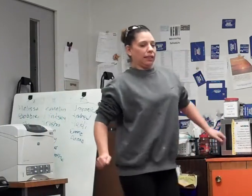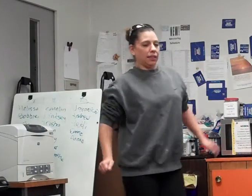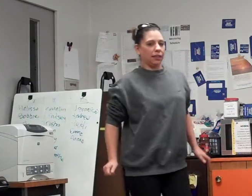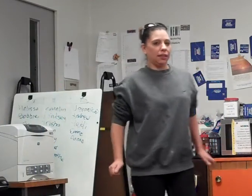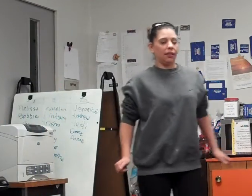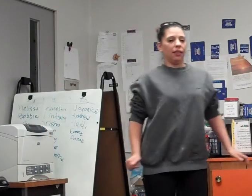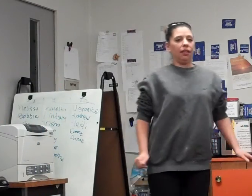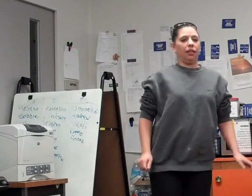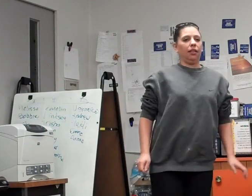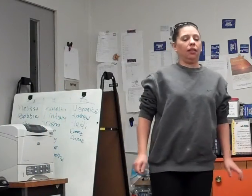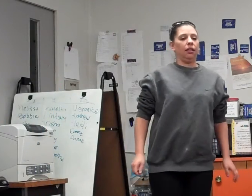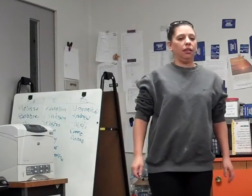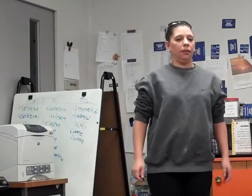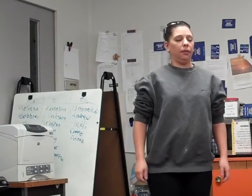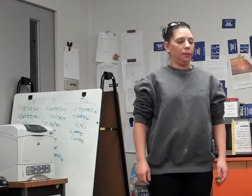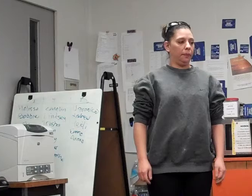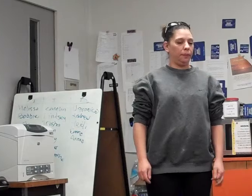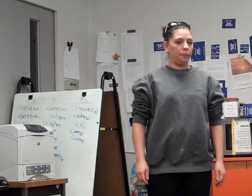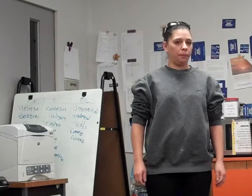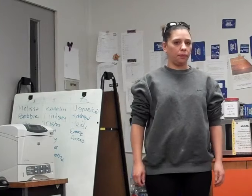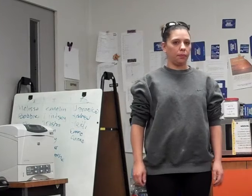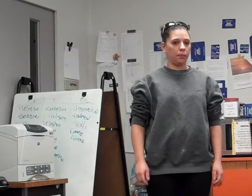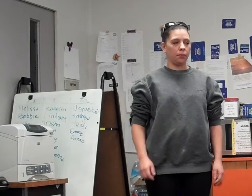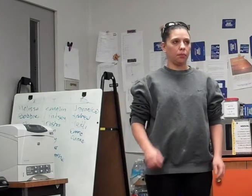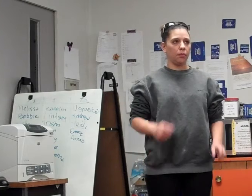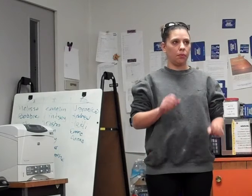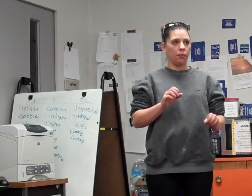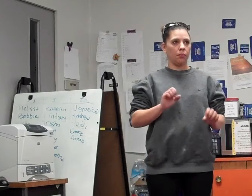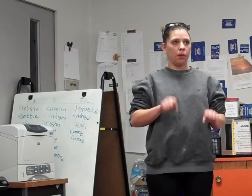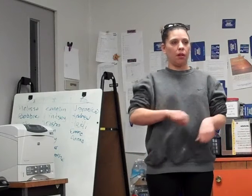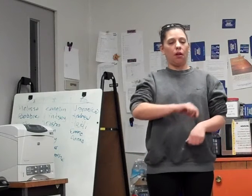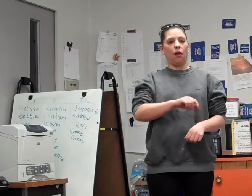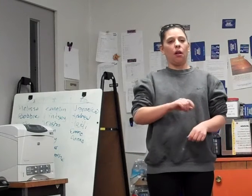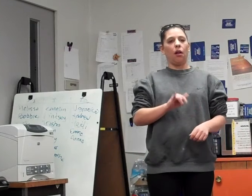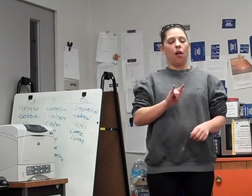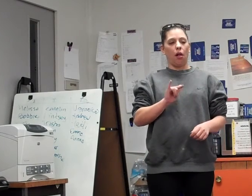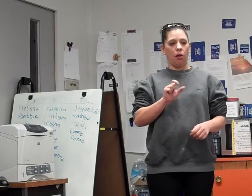area, and they can also take biopsies. They can enter in